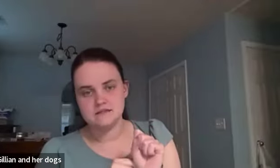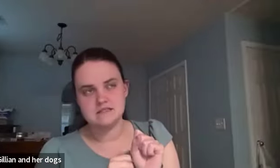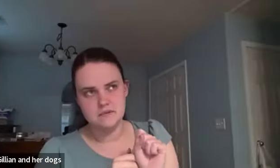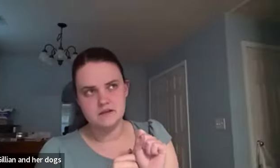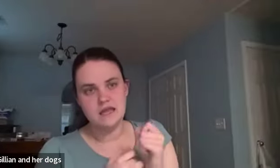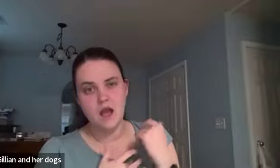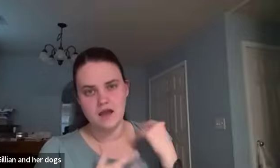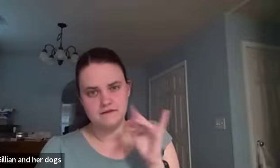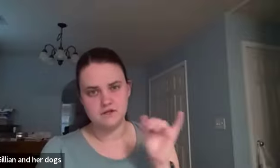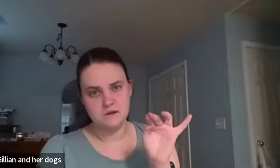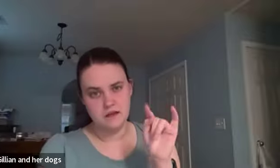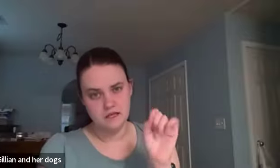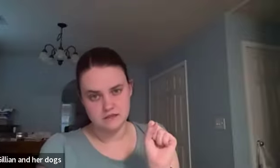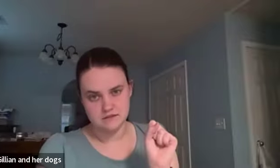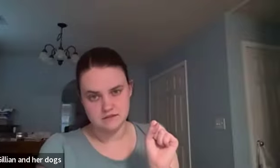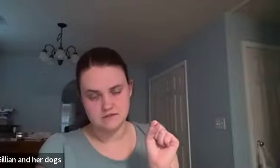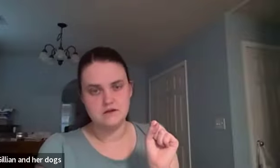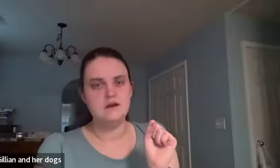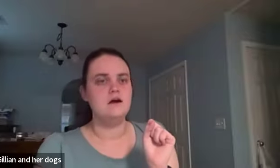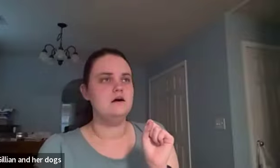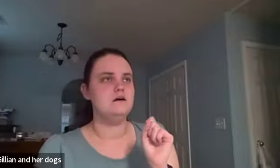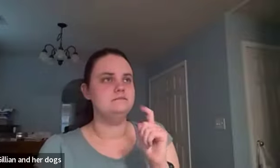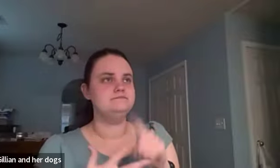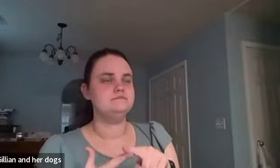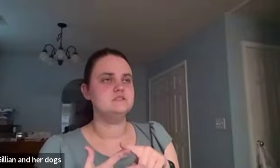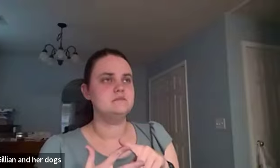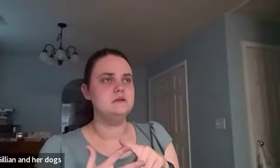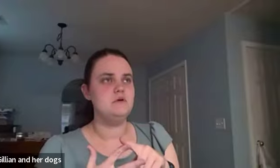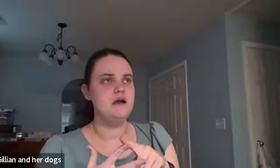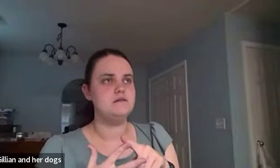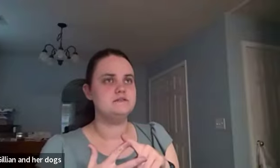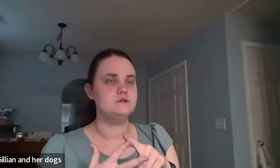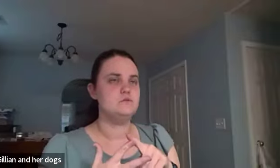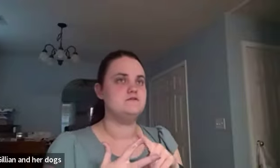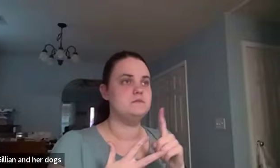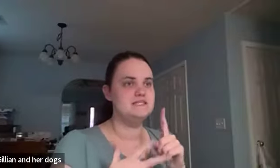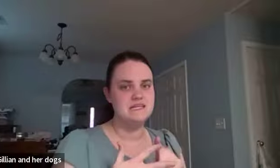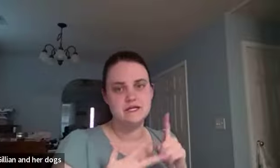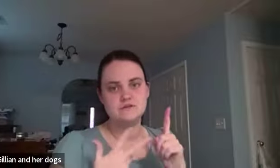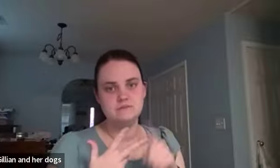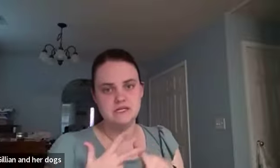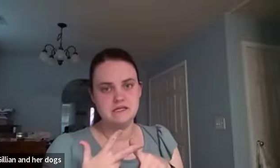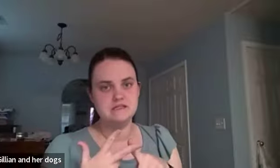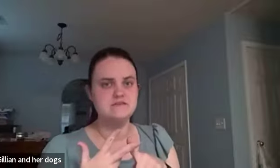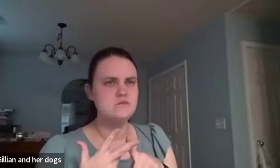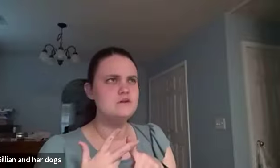ants. Typically, I fingerspell ants. Um, some people have certain ones for mosquitoes, bees. I've seen one